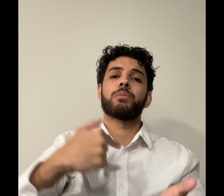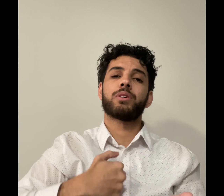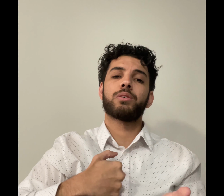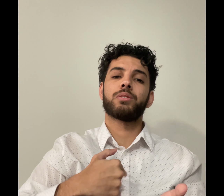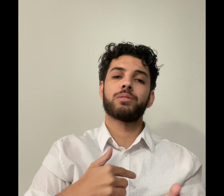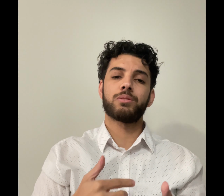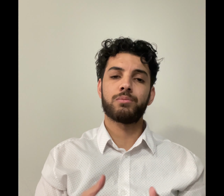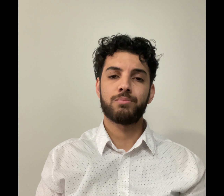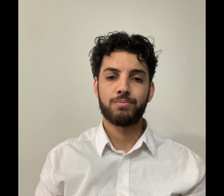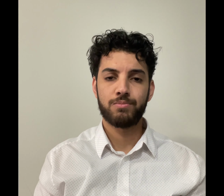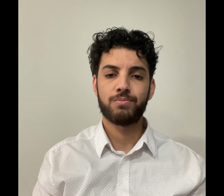Thank you.